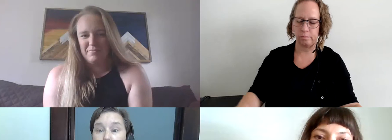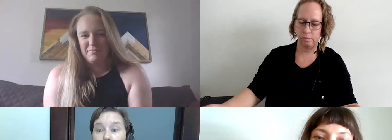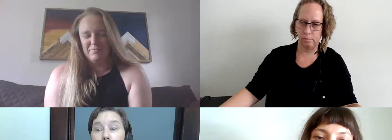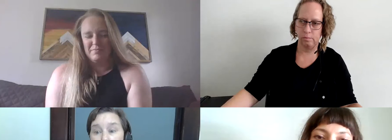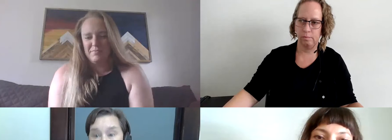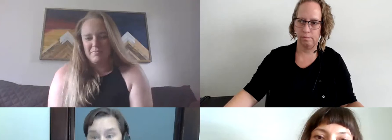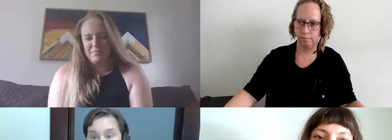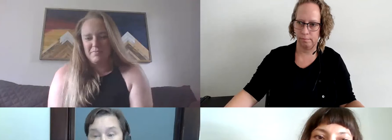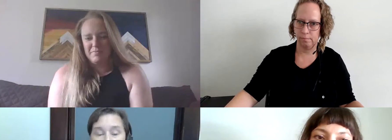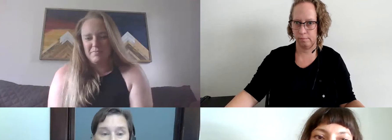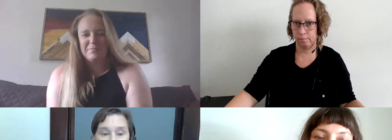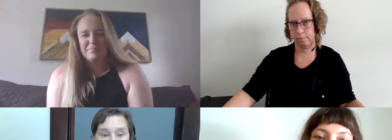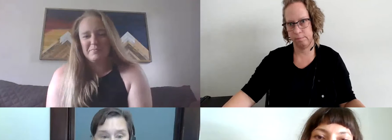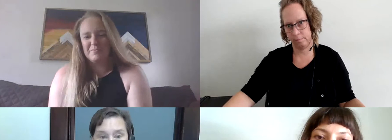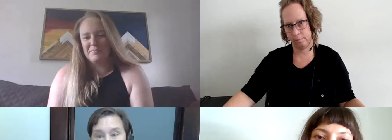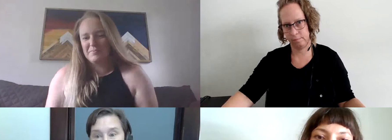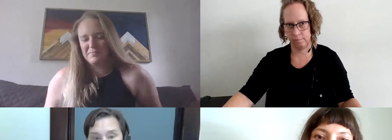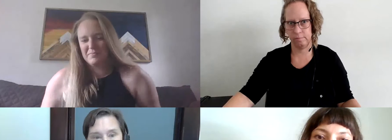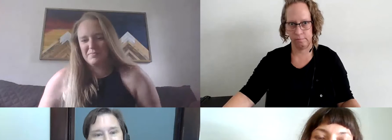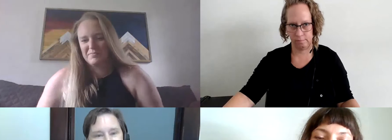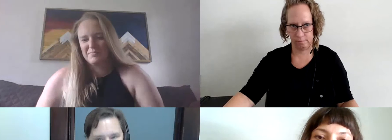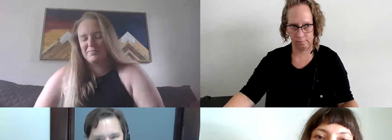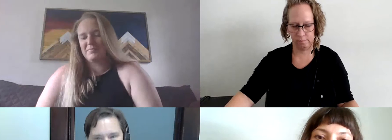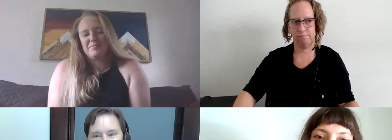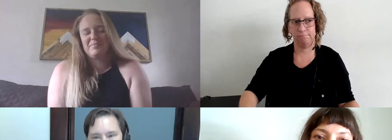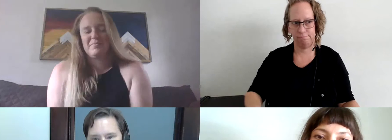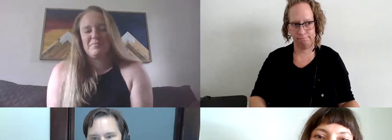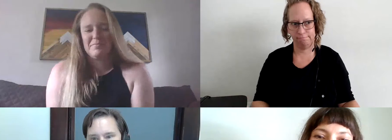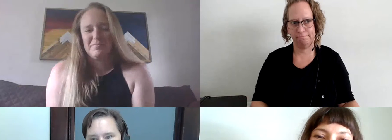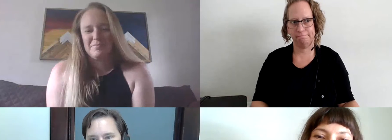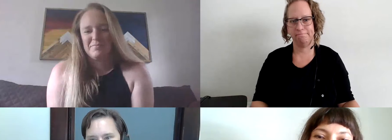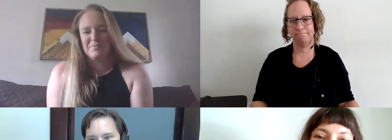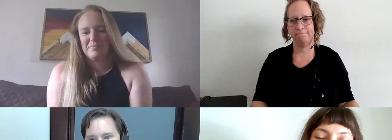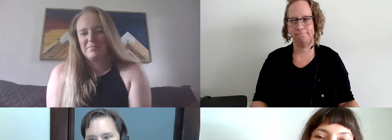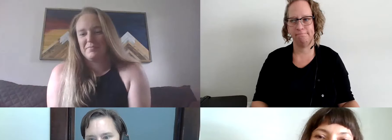captioning so people could open it and read the captioning as you're going.